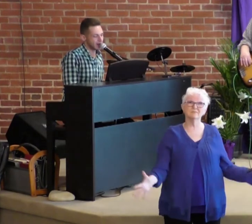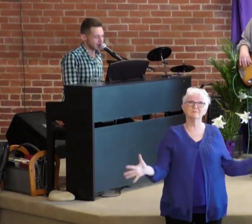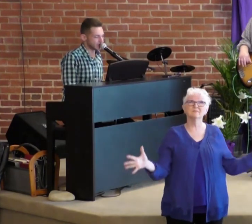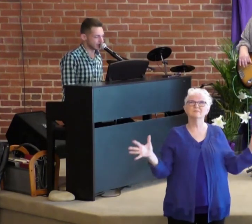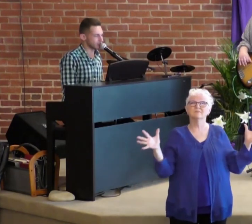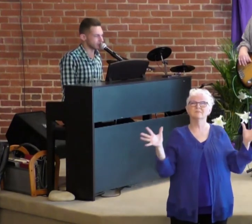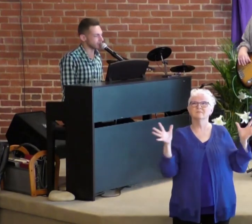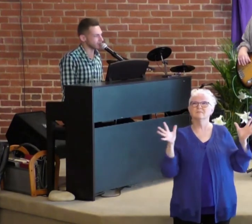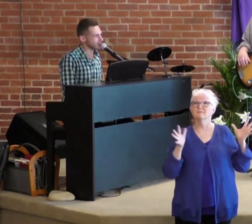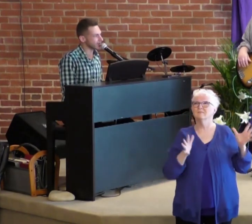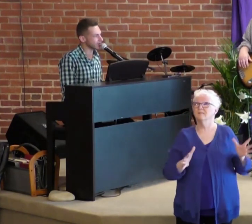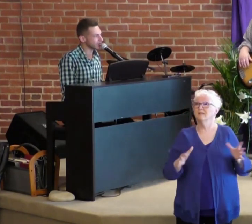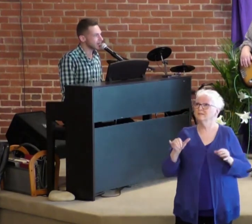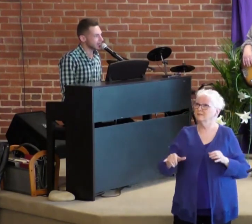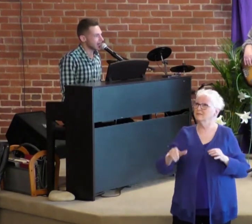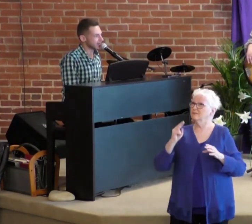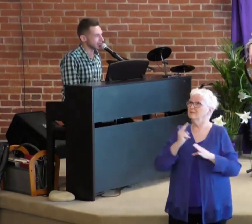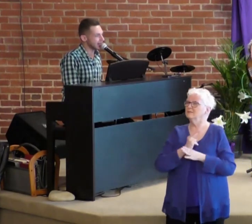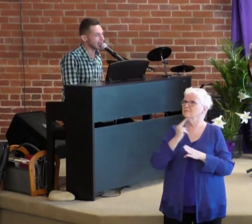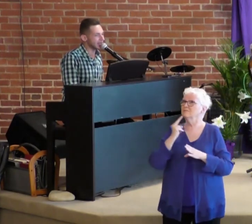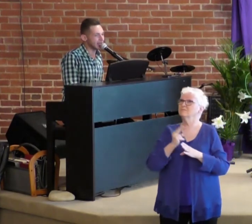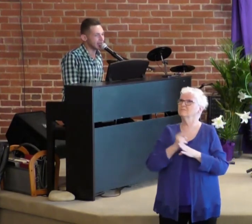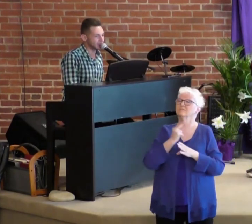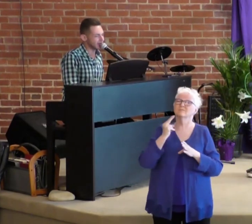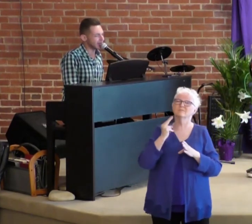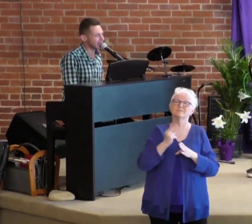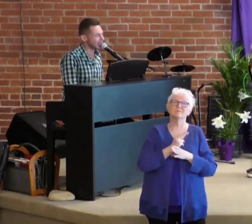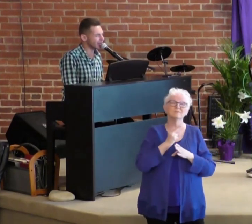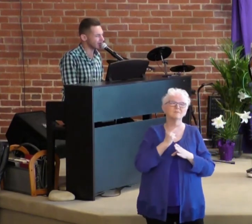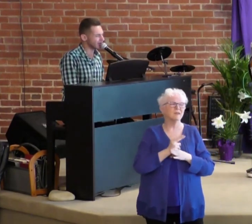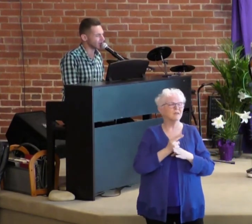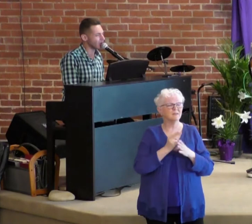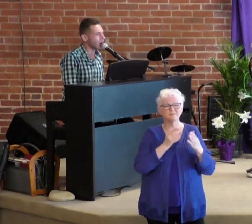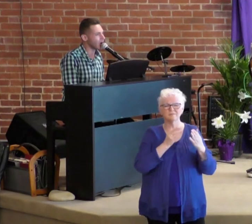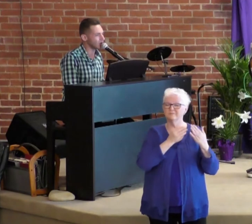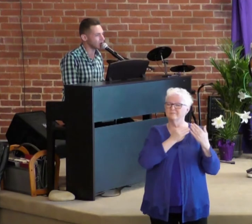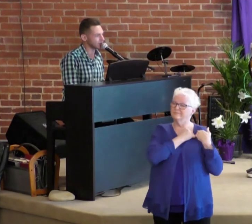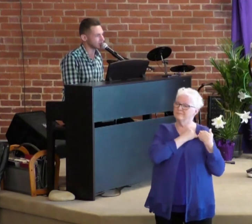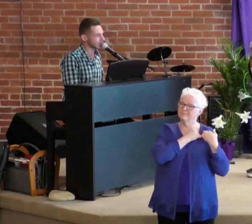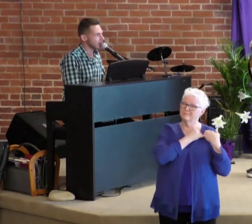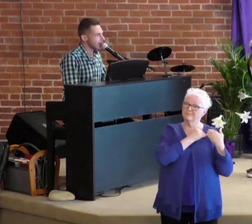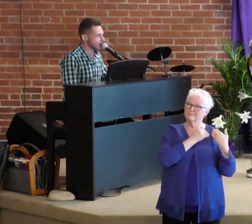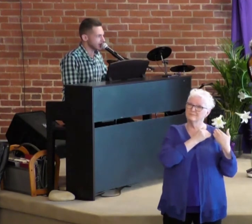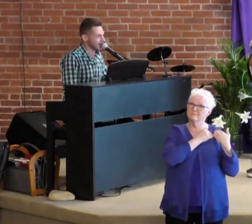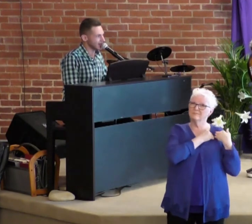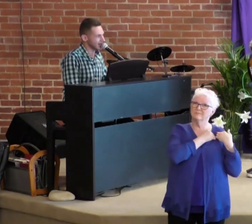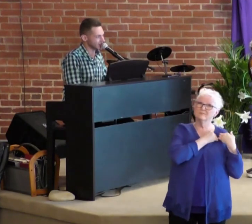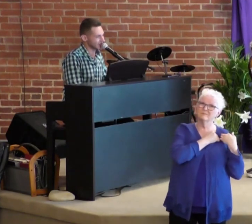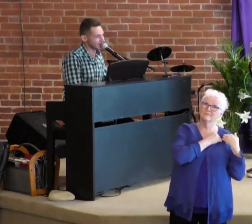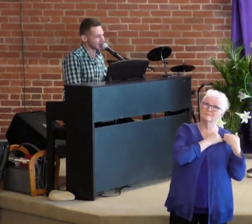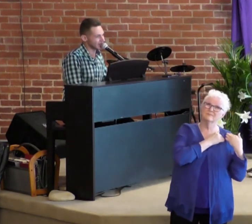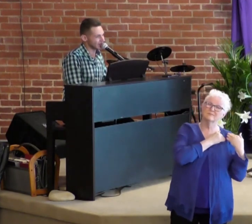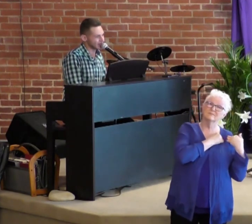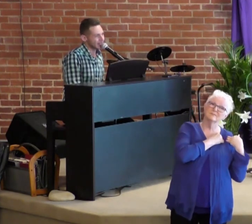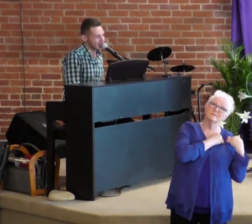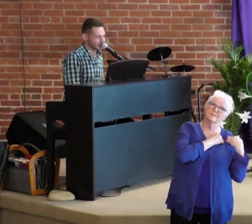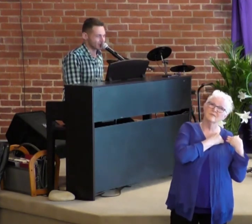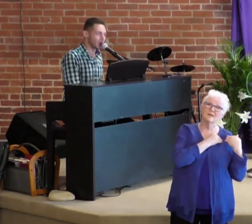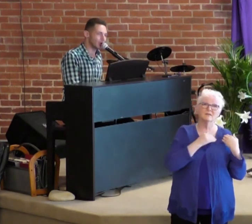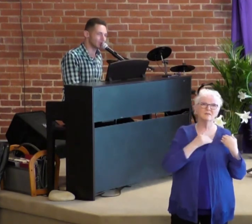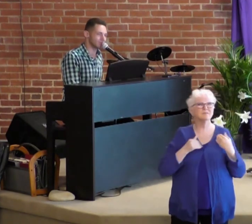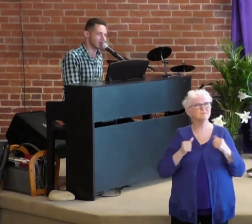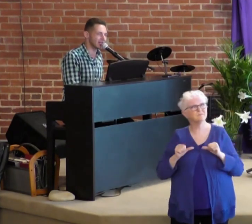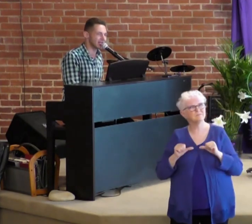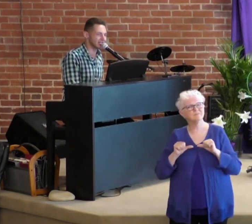here must sometimes feel like a heavy, heavy cross. But even still,